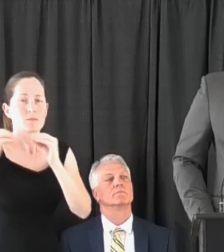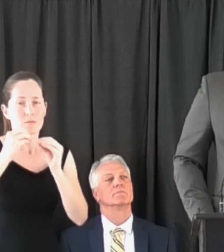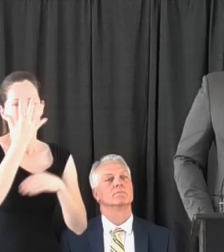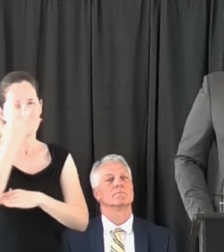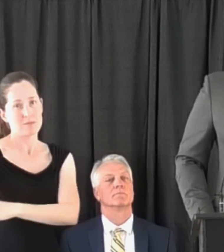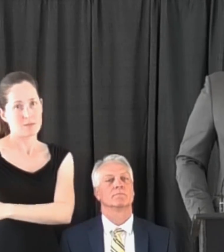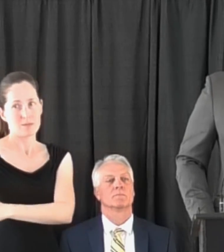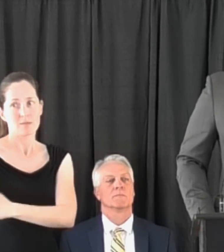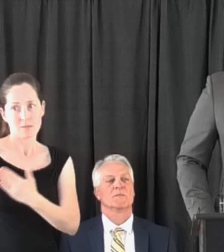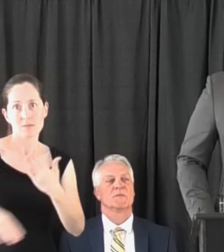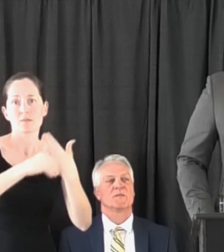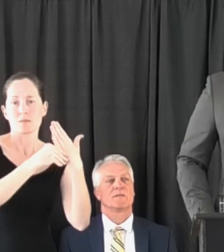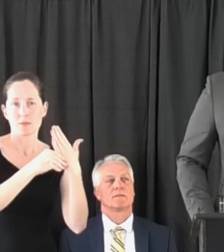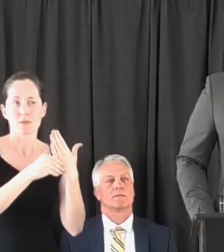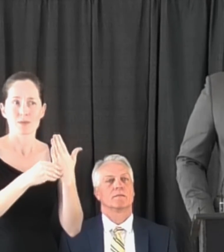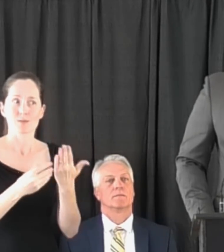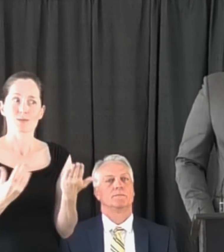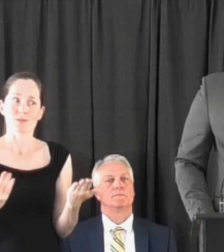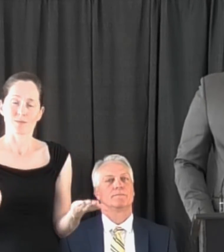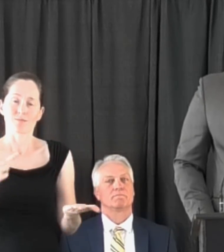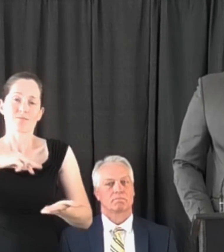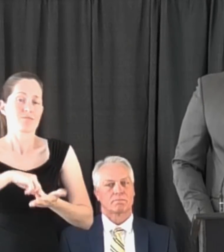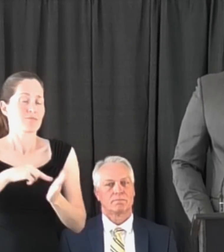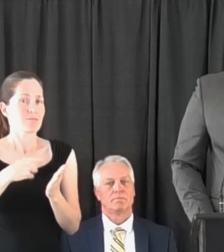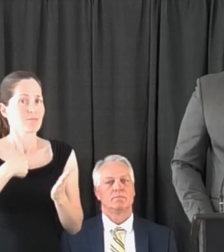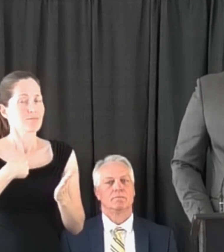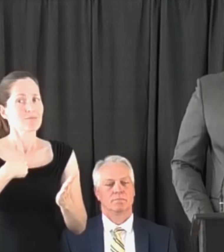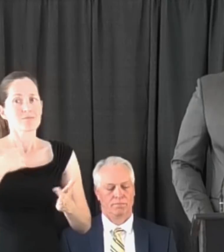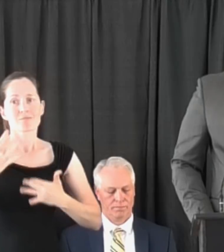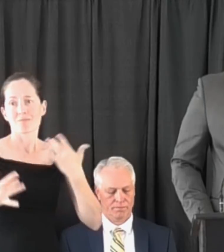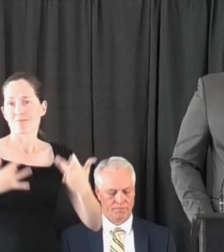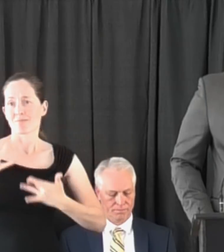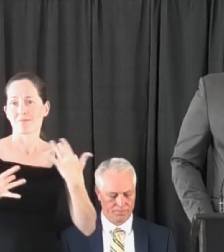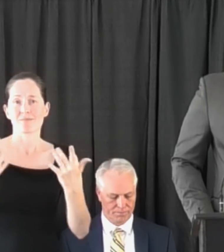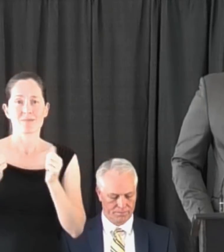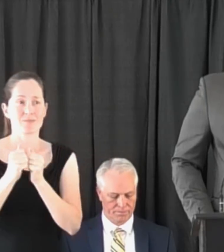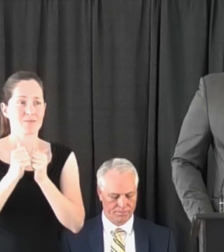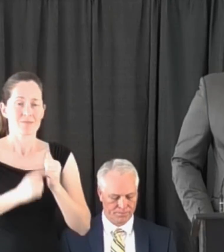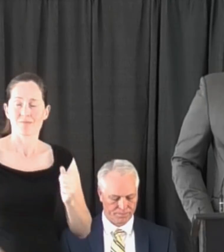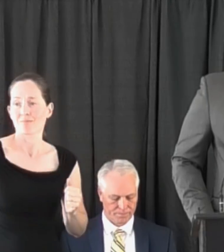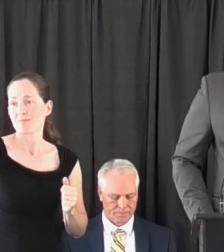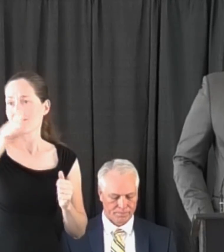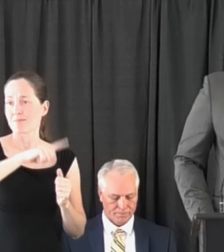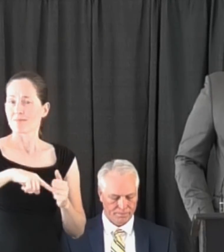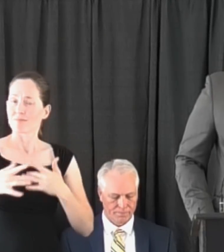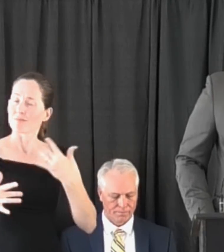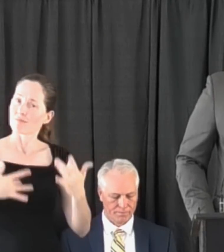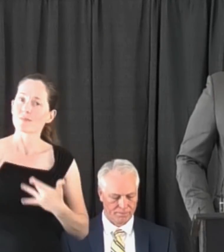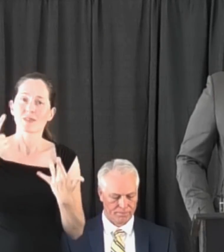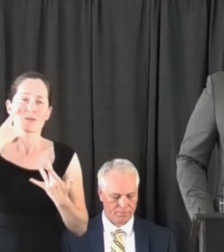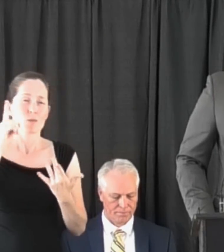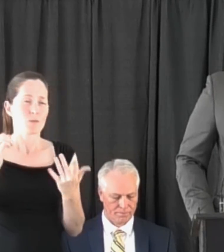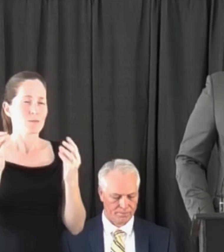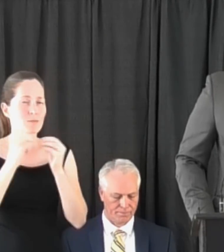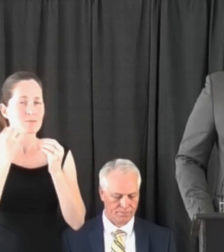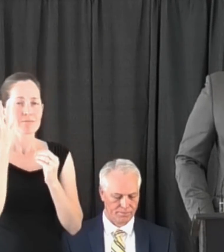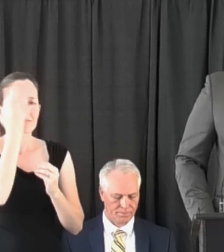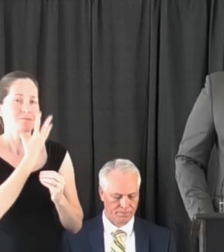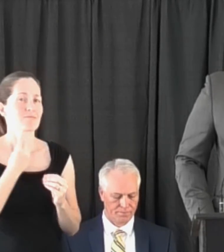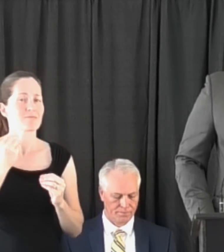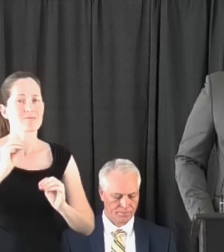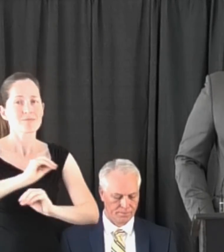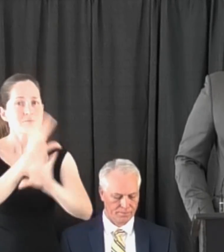with all of you, excited for a brighter, more beautiful future, and